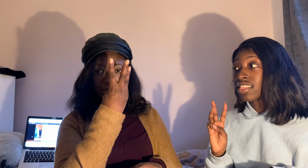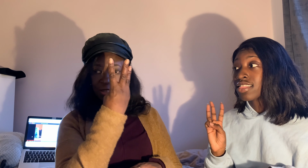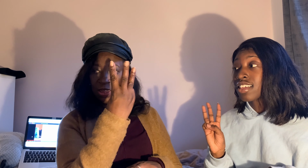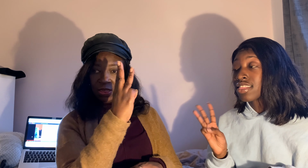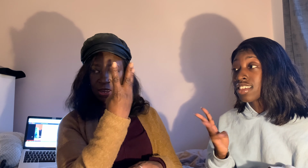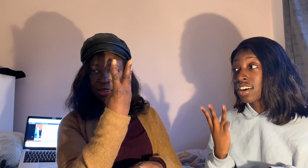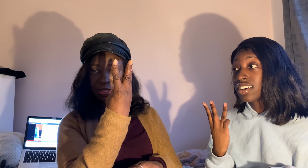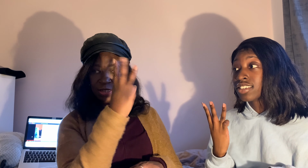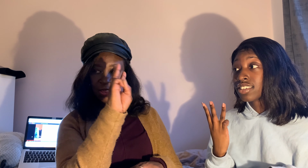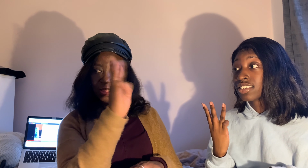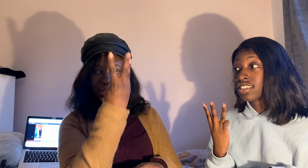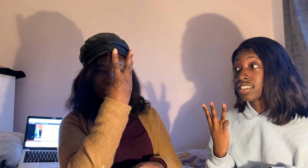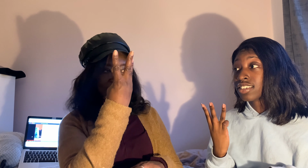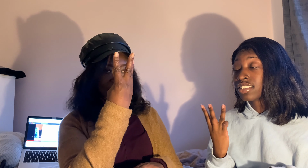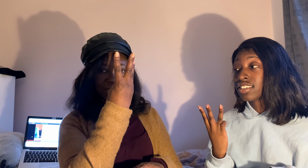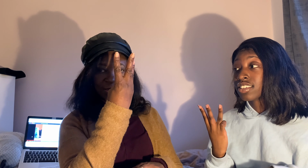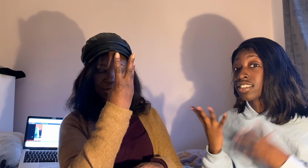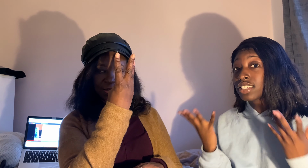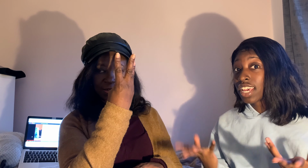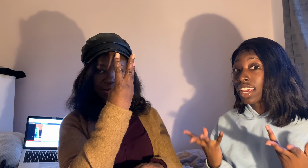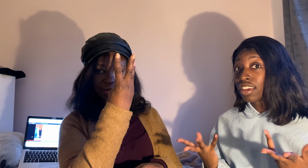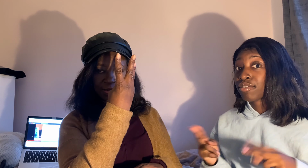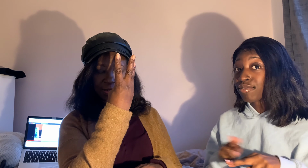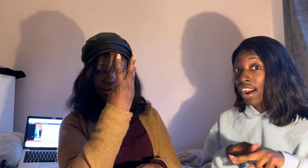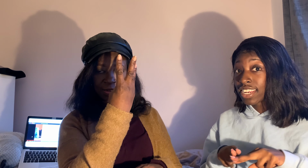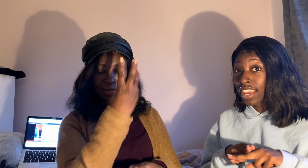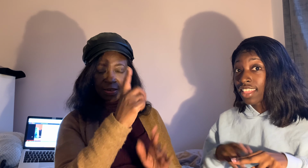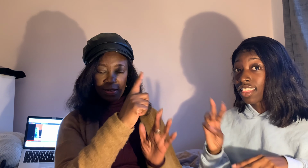The third. So today, Friday, the